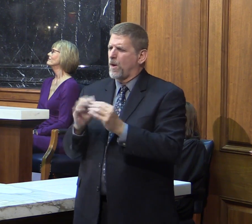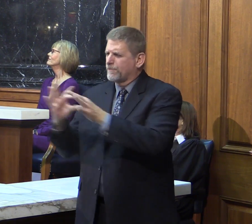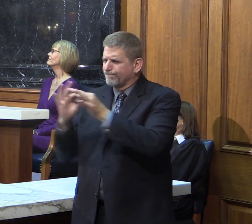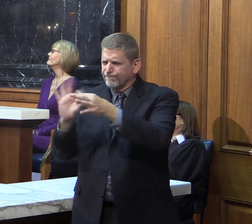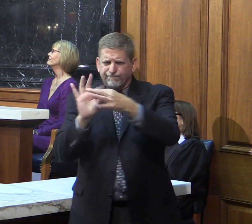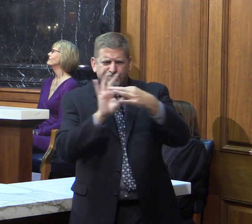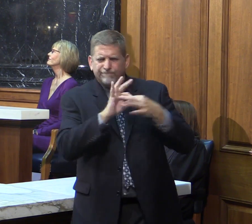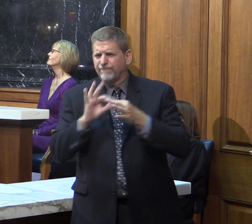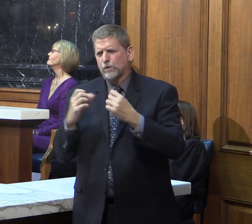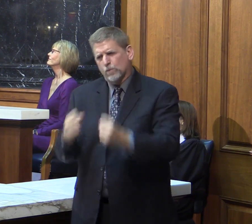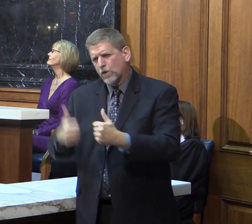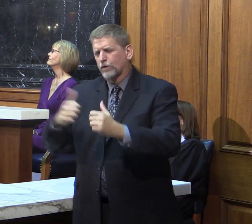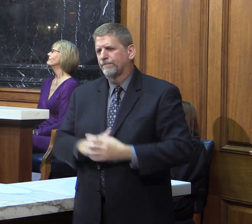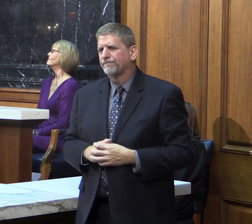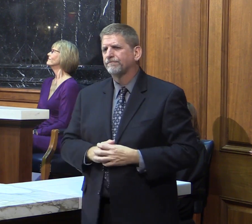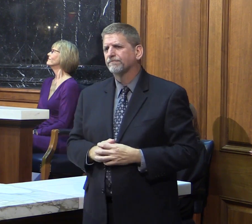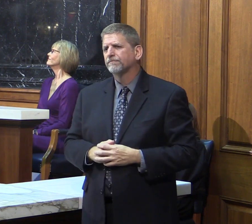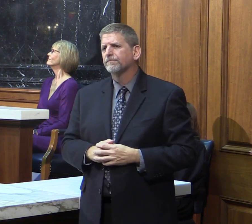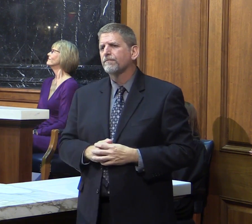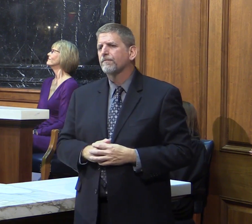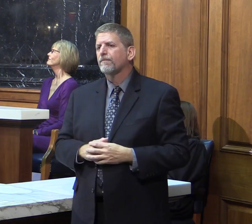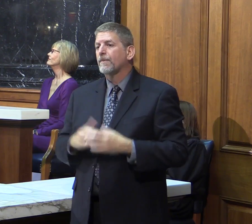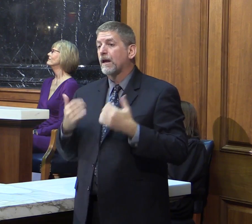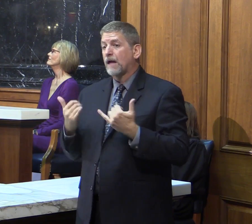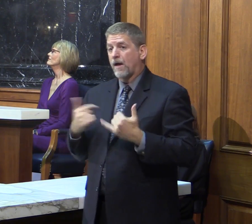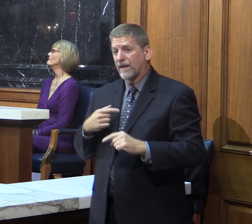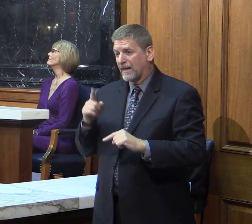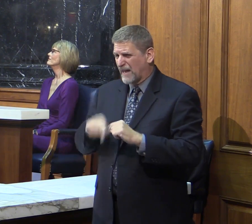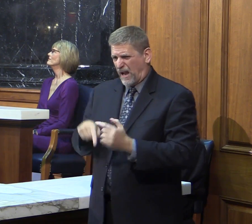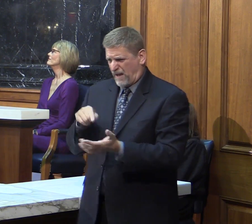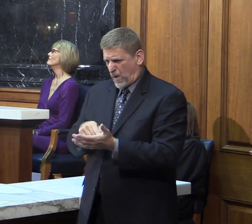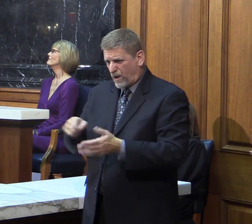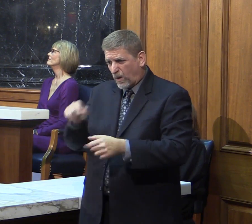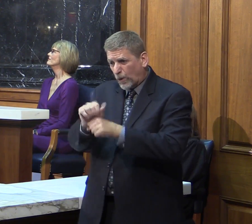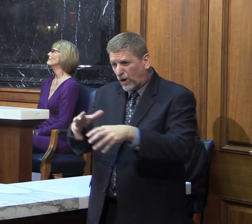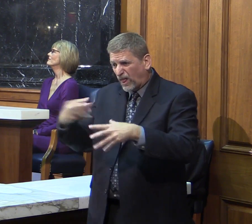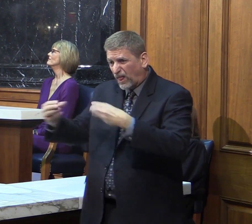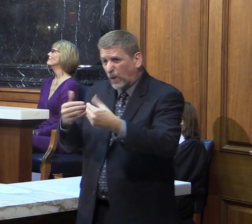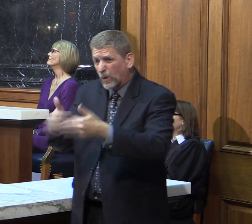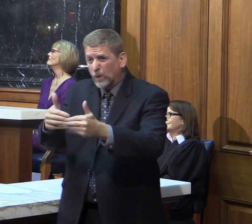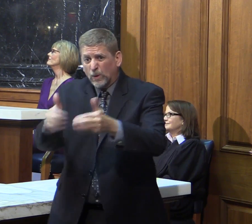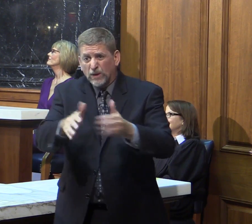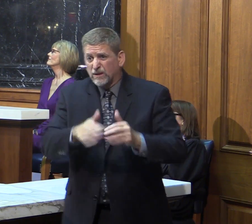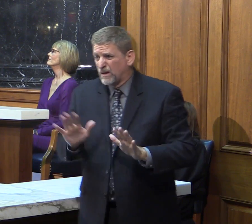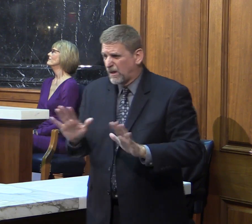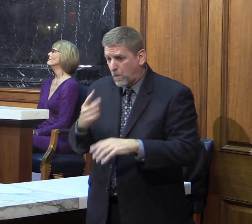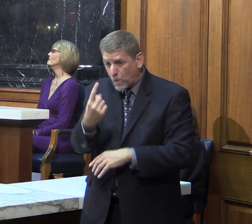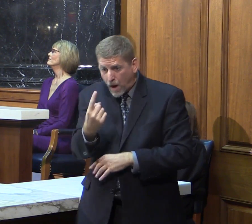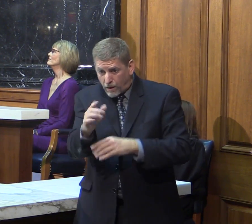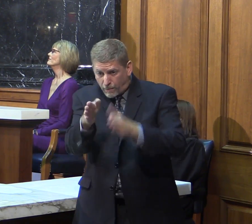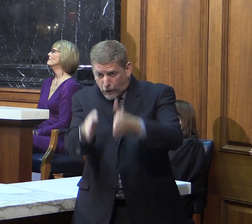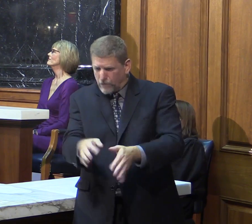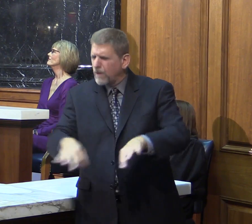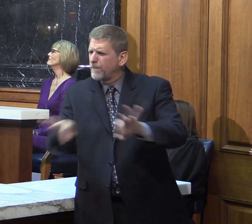at the exact time when we can't afford to lose the talents of a single citizen, too many